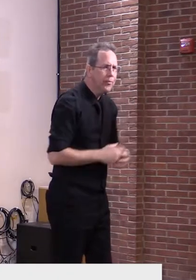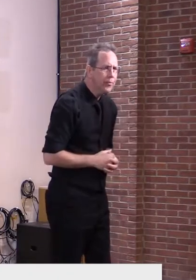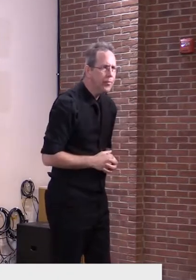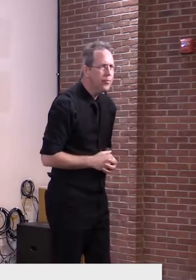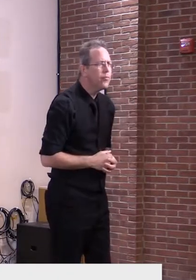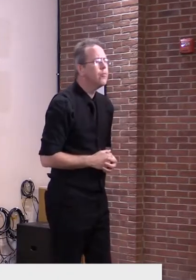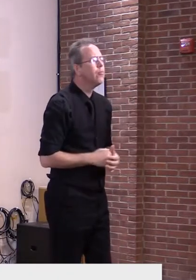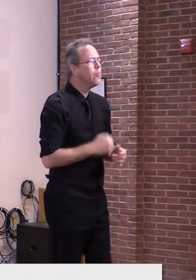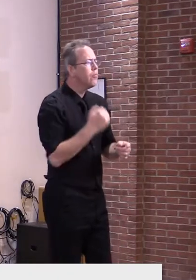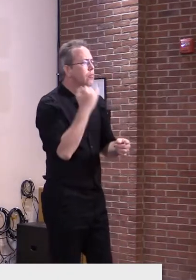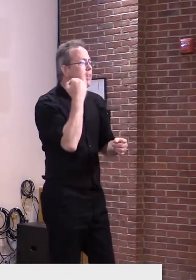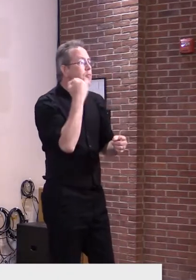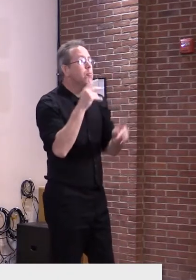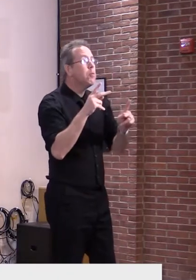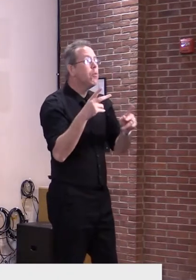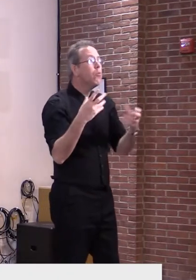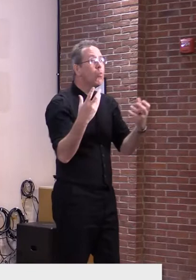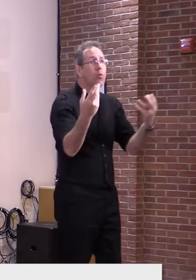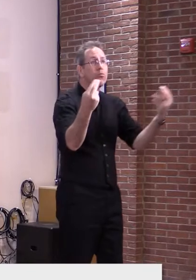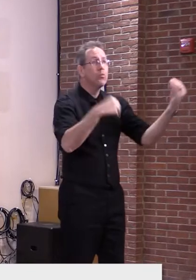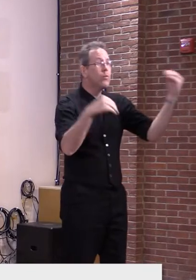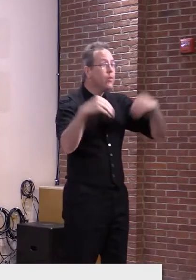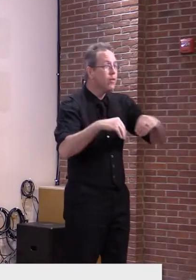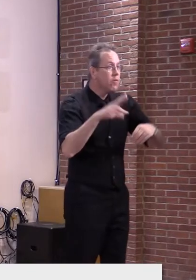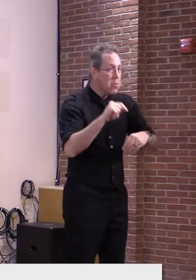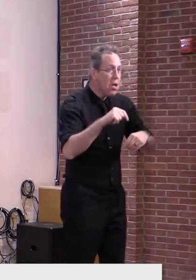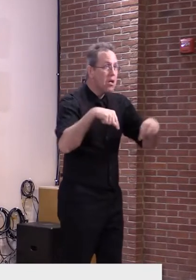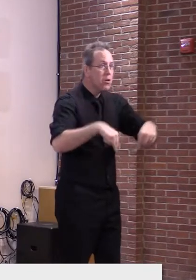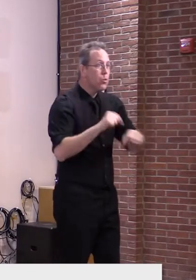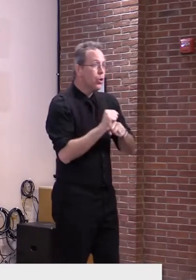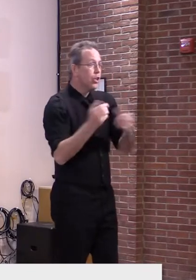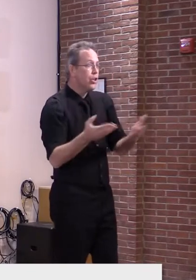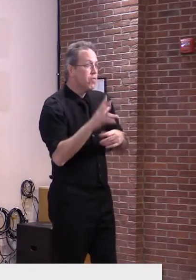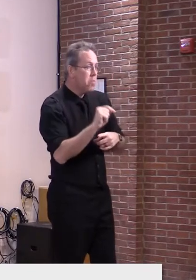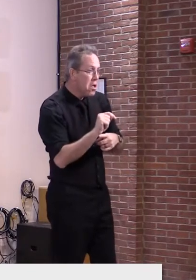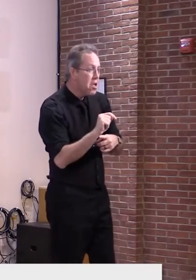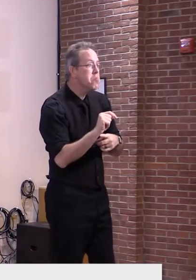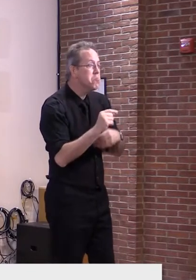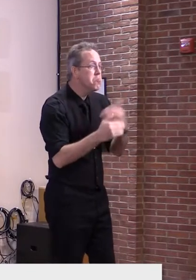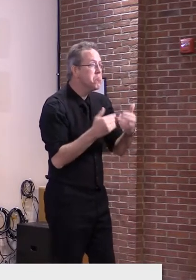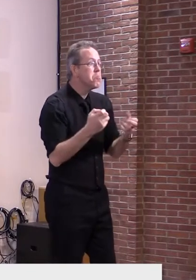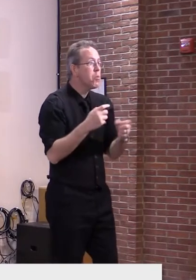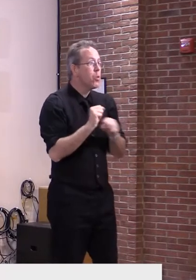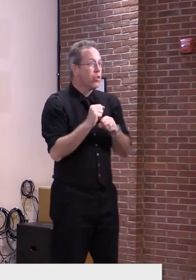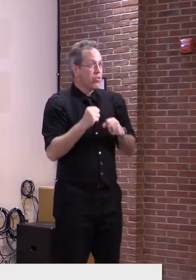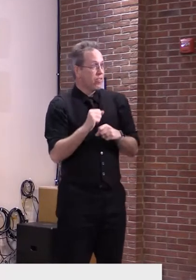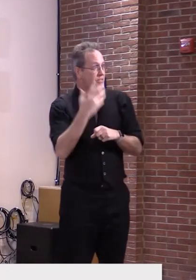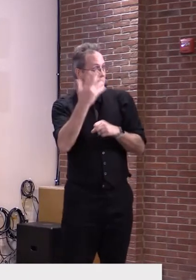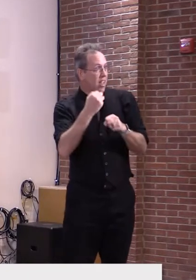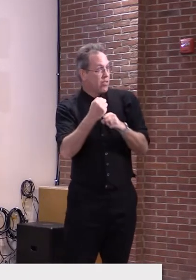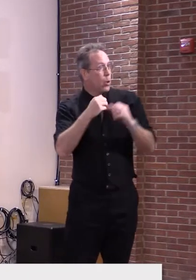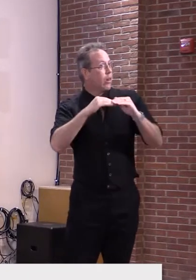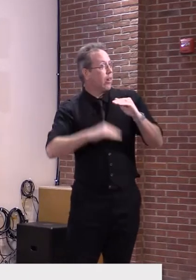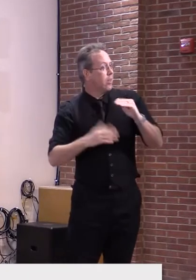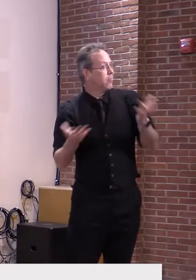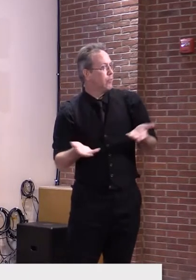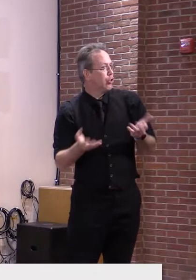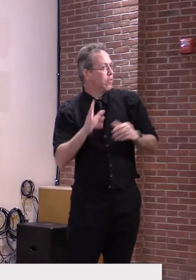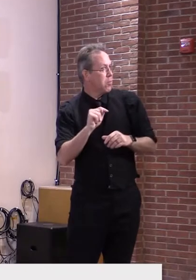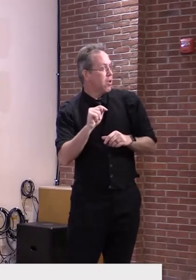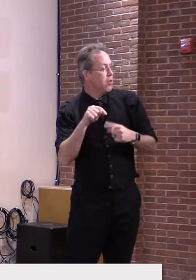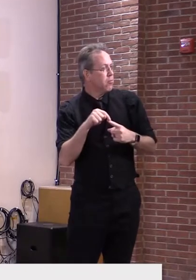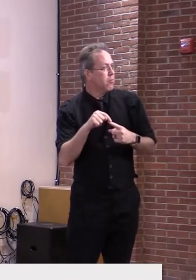into our state workforce, when you look at people that have been here 5 years or less, the turnover